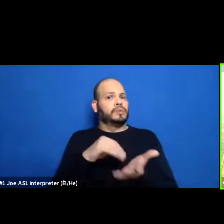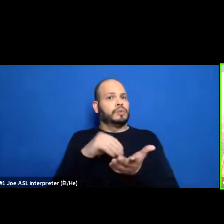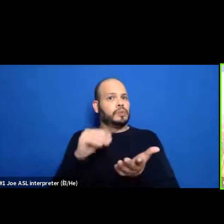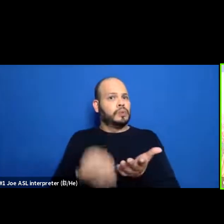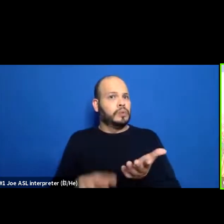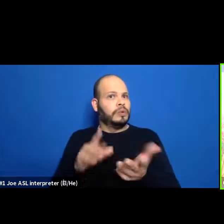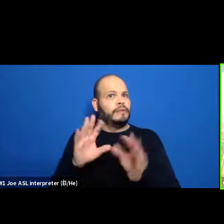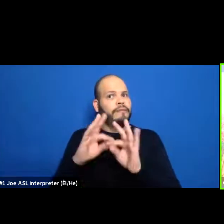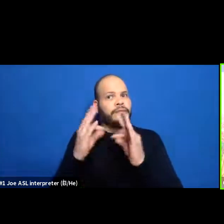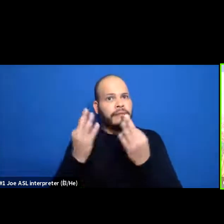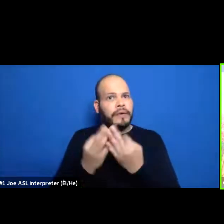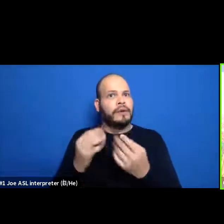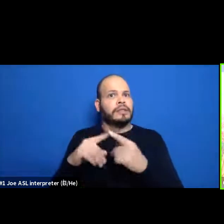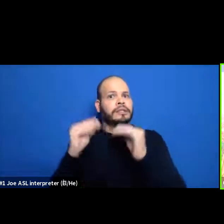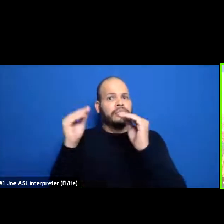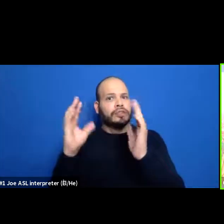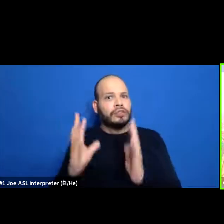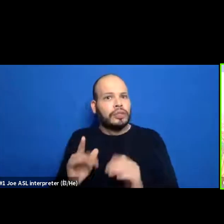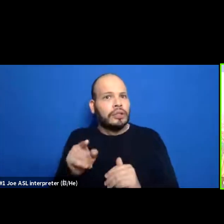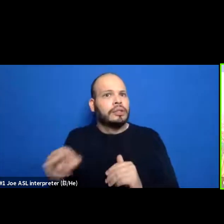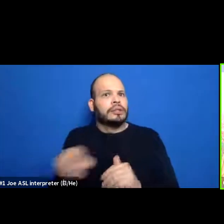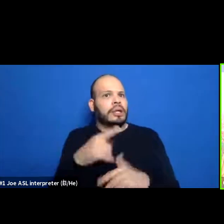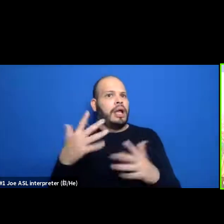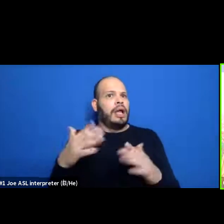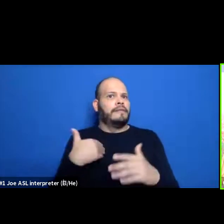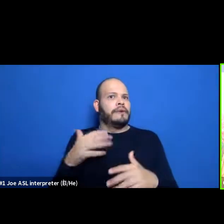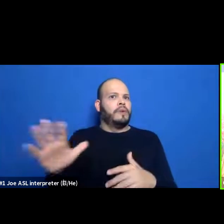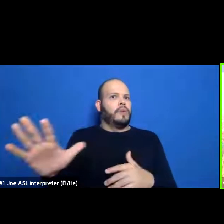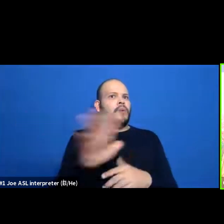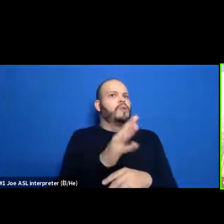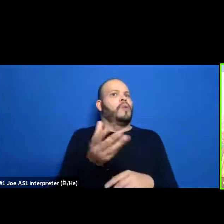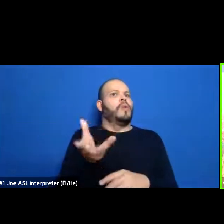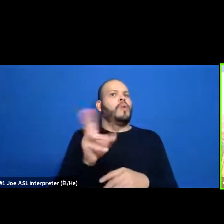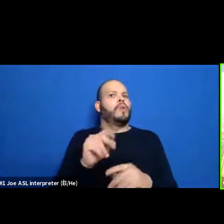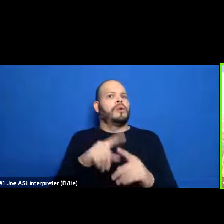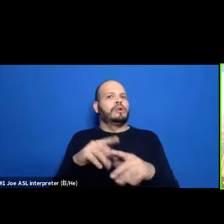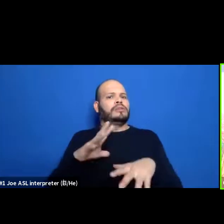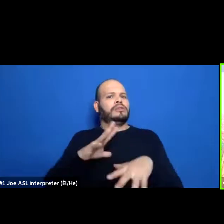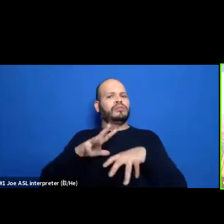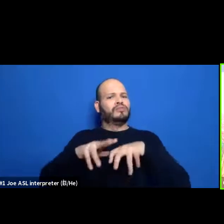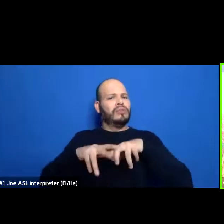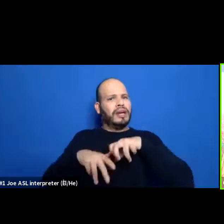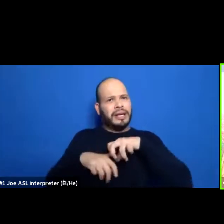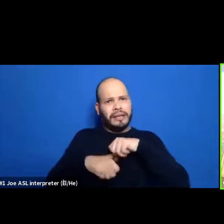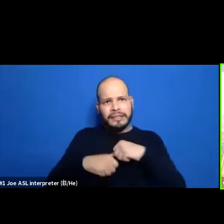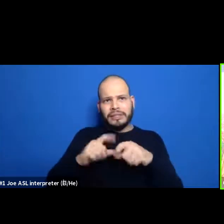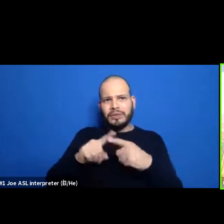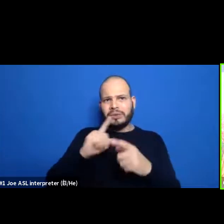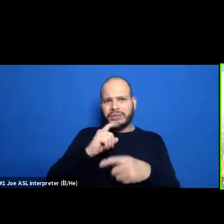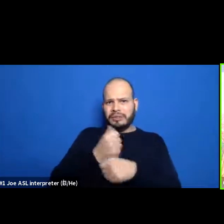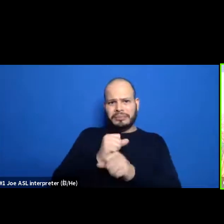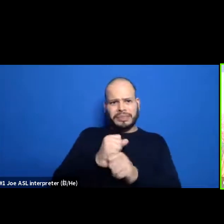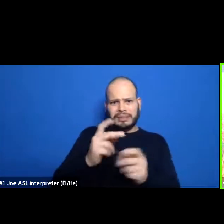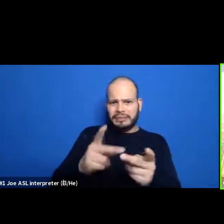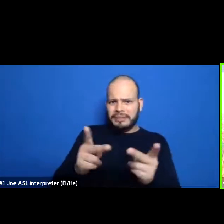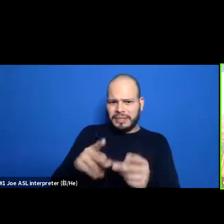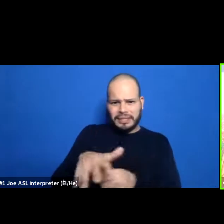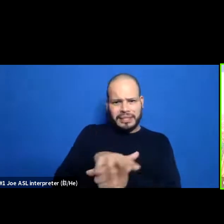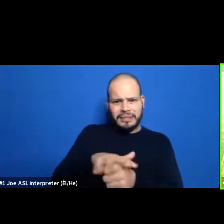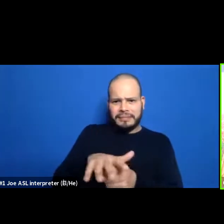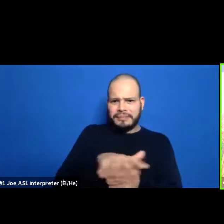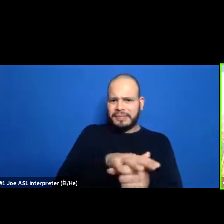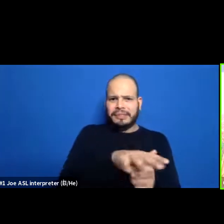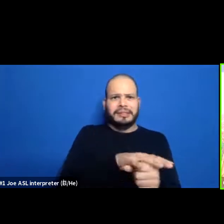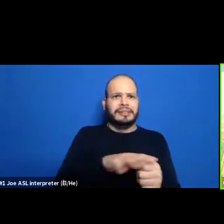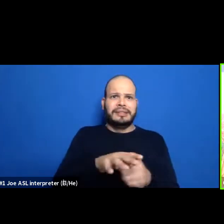of grief. But oftentimes, we don't make space for that in our classrooms. Actually, most of the time, we don't